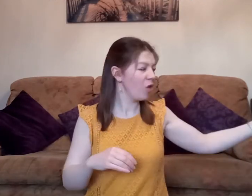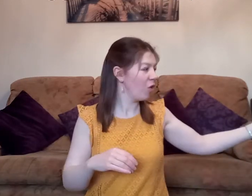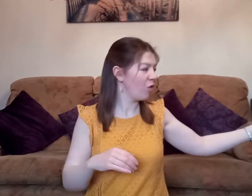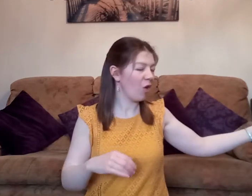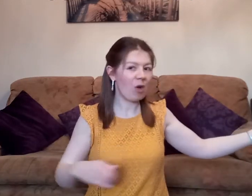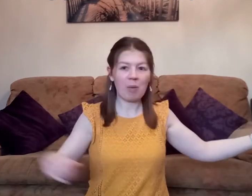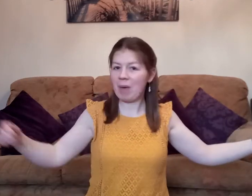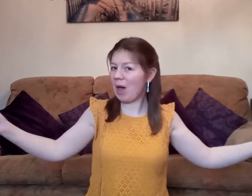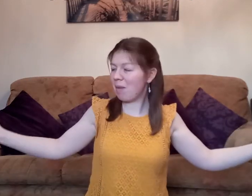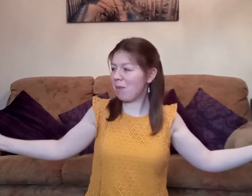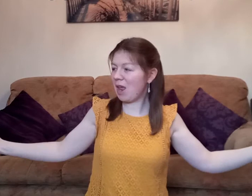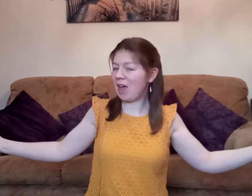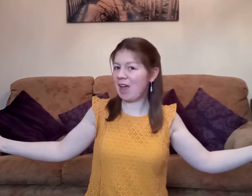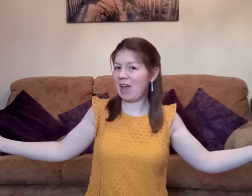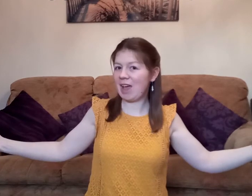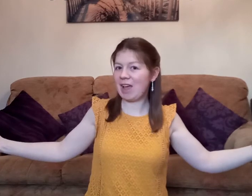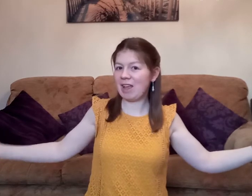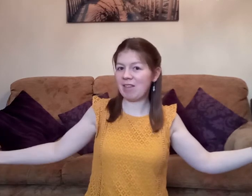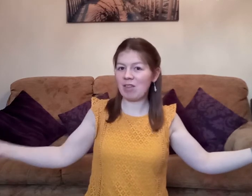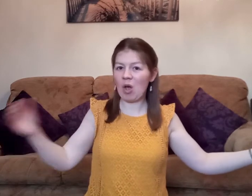you took my place.